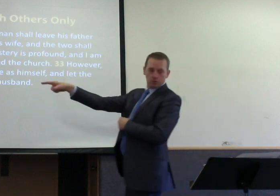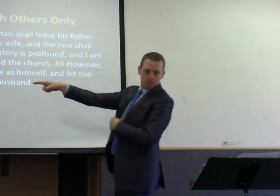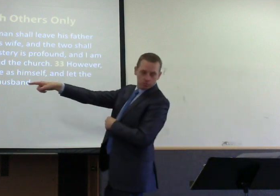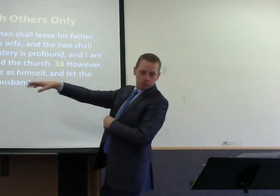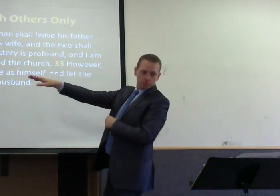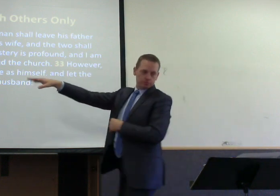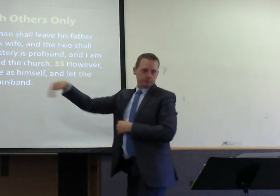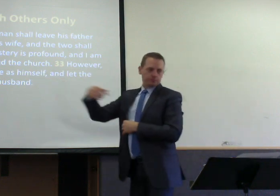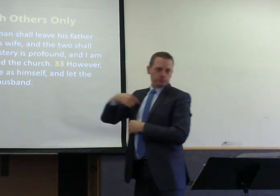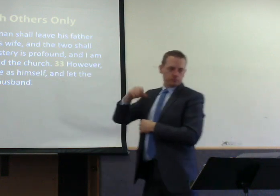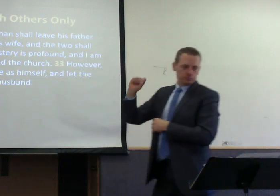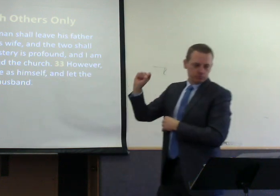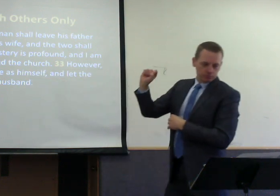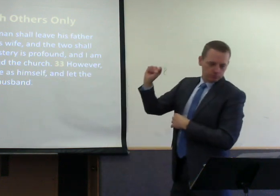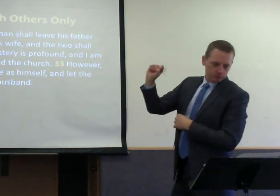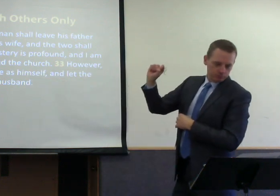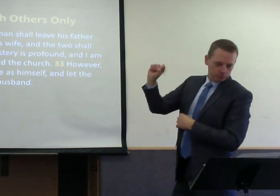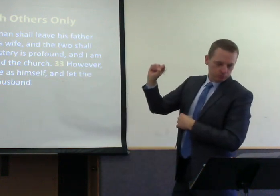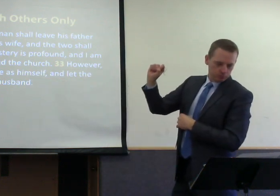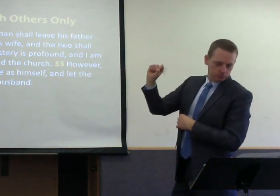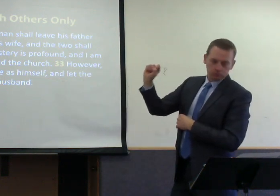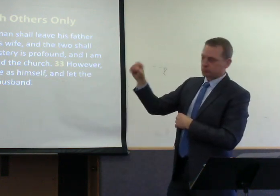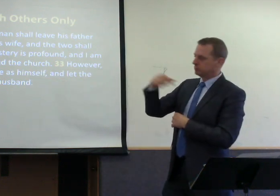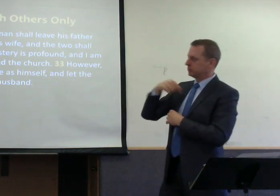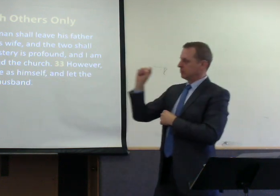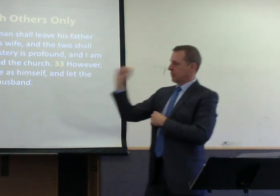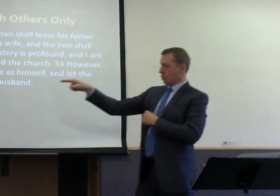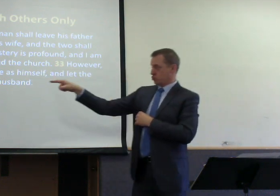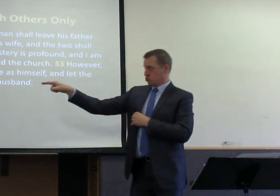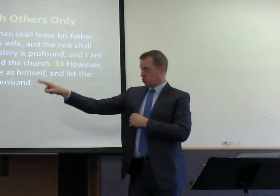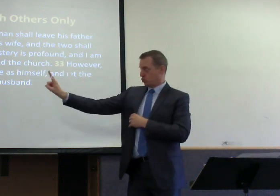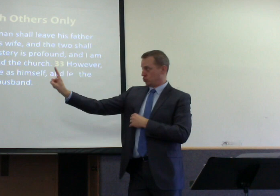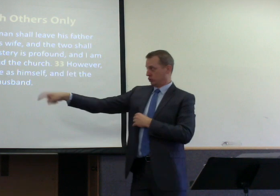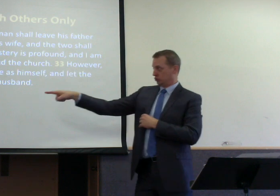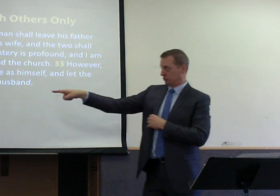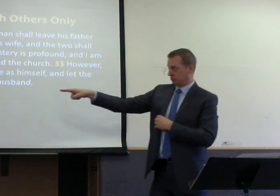So now, question I'm going to ask you.